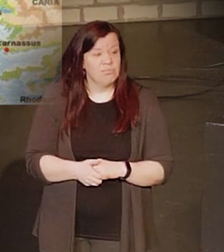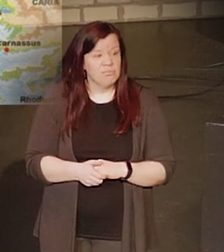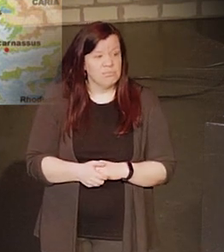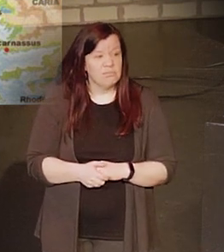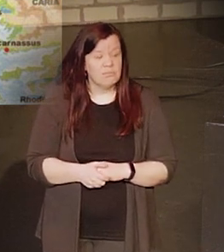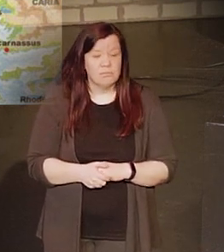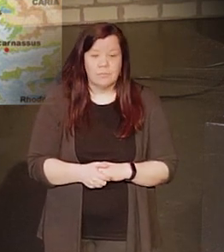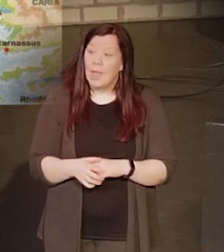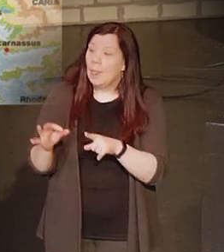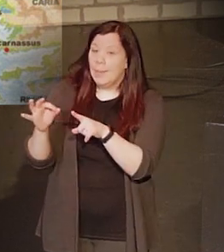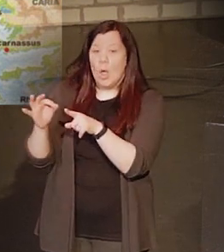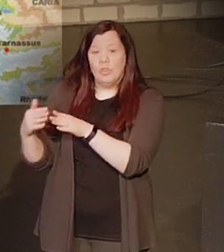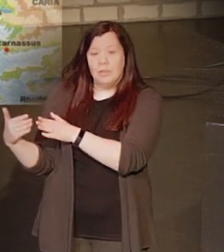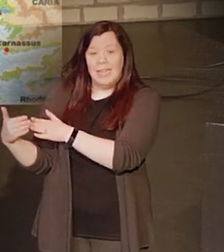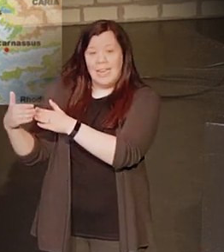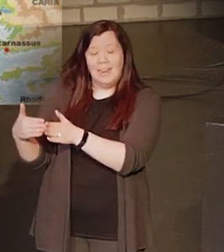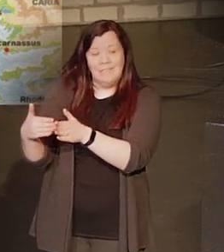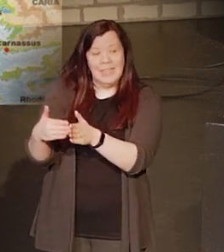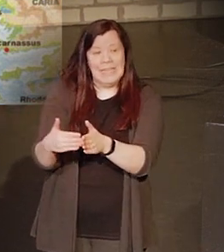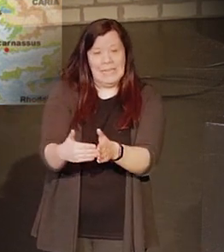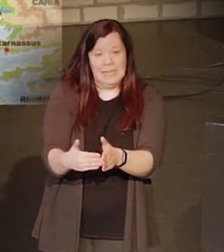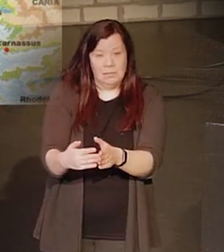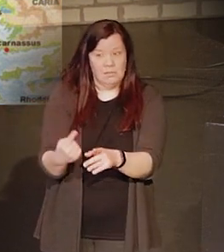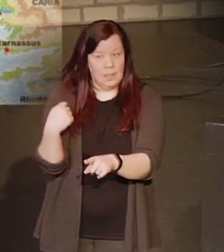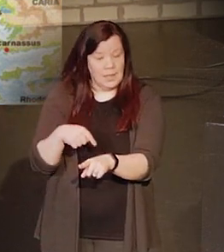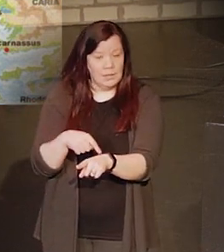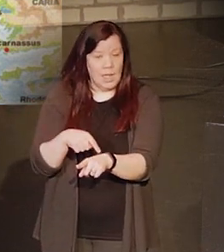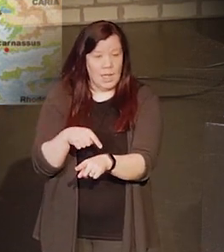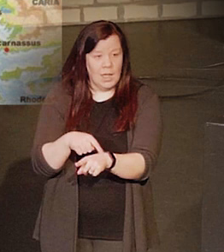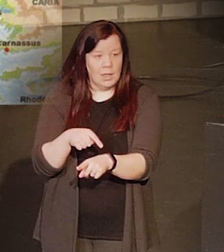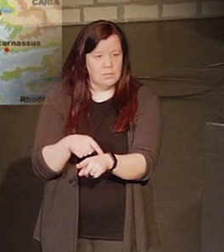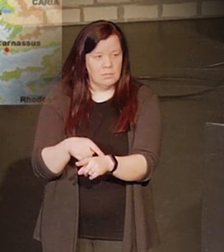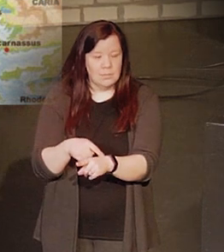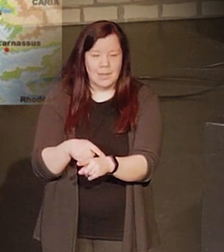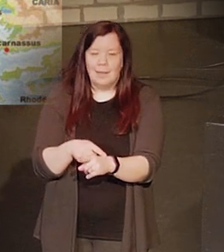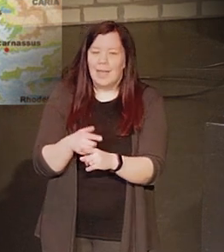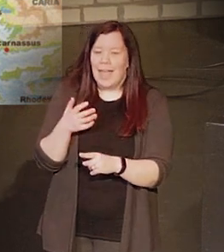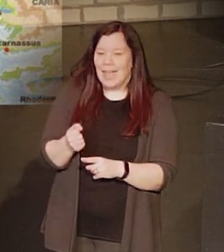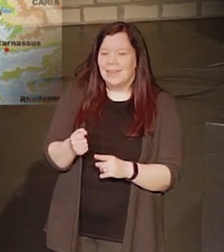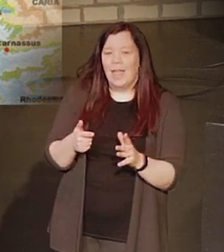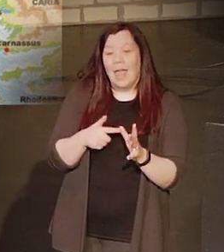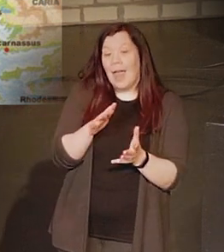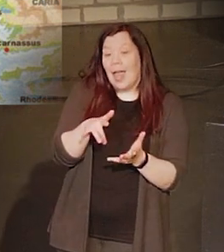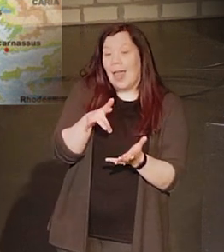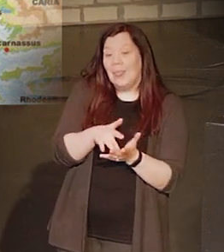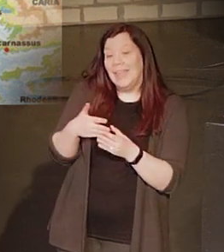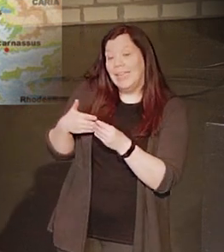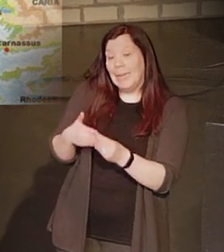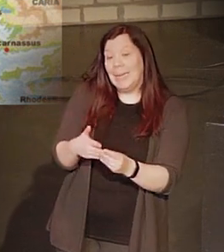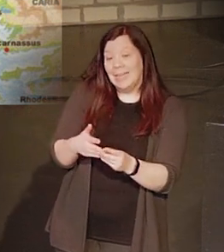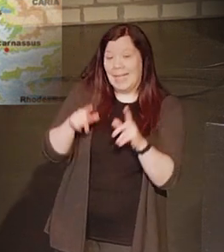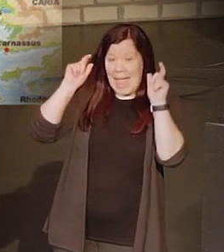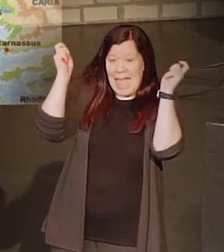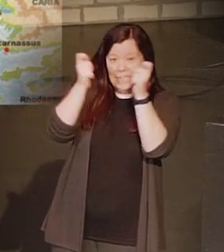The Persian navy, by this stage, has an Athenian admiral, a guy